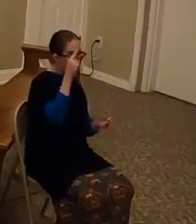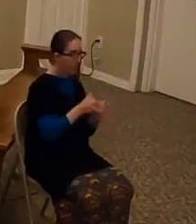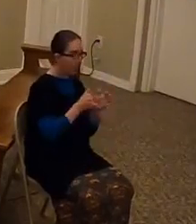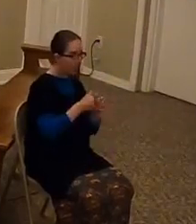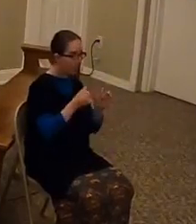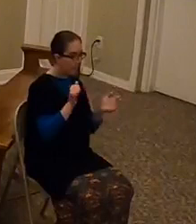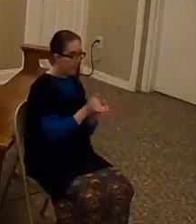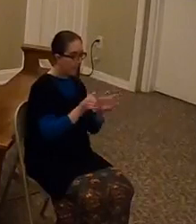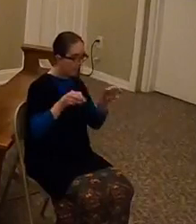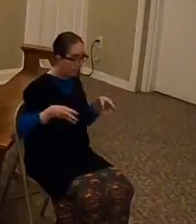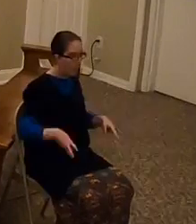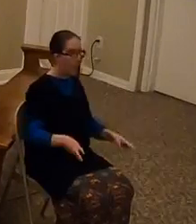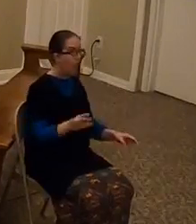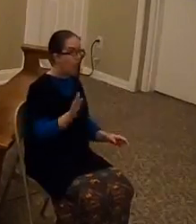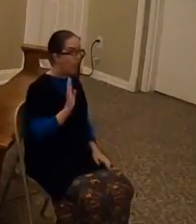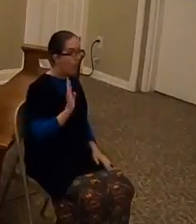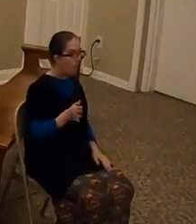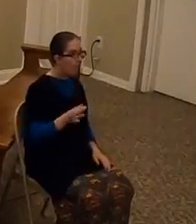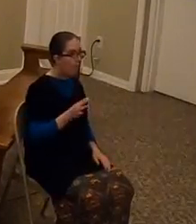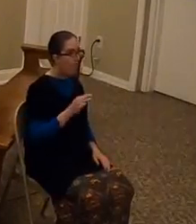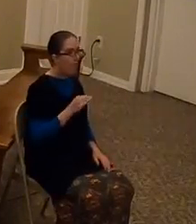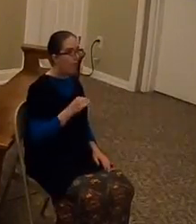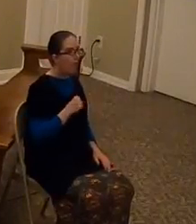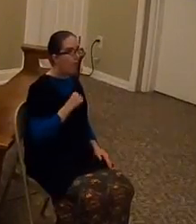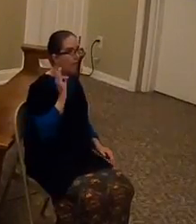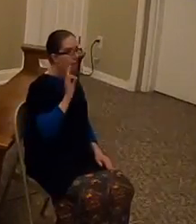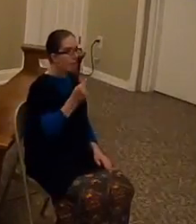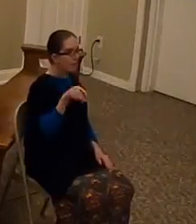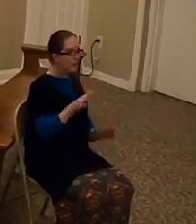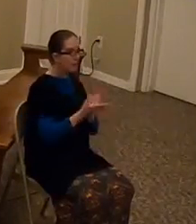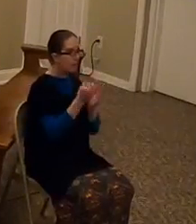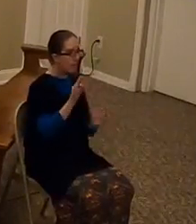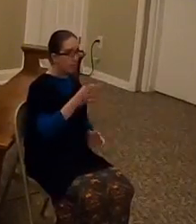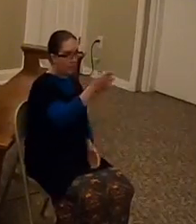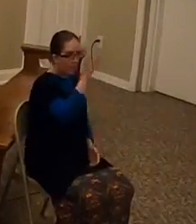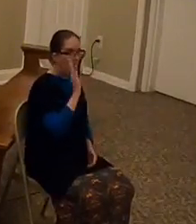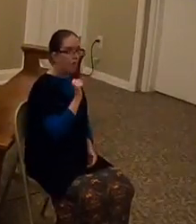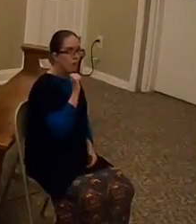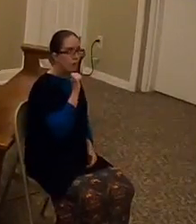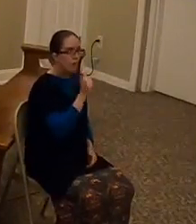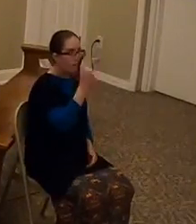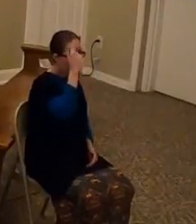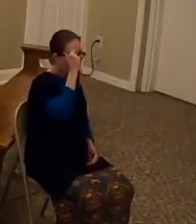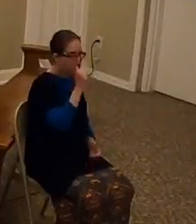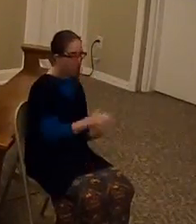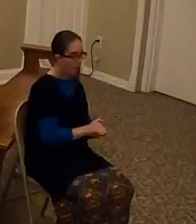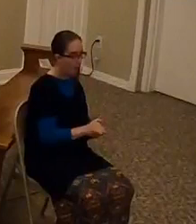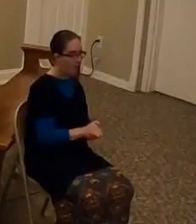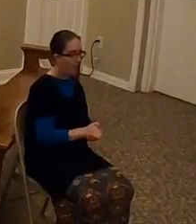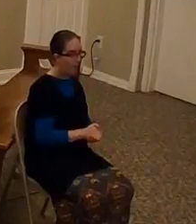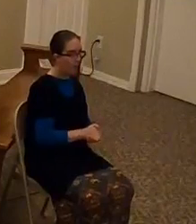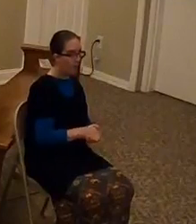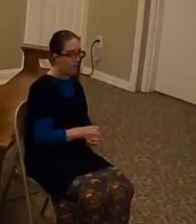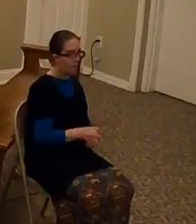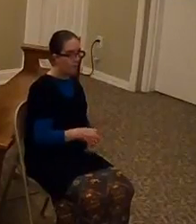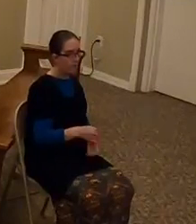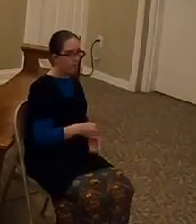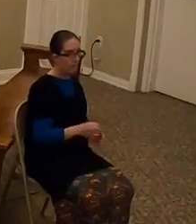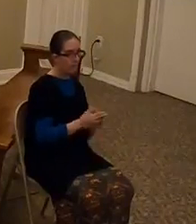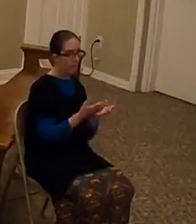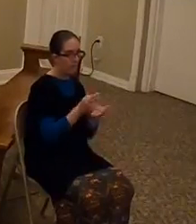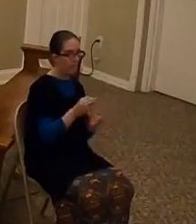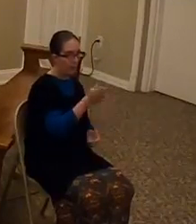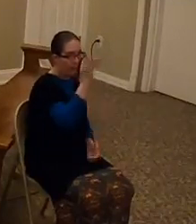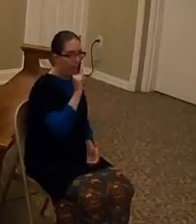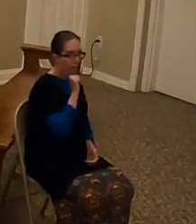way. Well, duh. Hello. If I'm preaching the Word of God and you're not believing it, you're not believing me. It ain't me you're not believing. It's the Word of